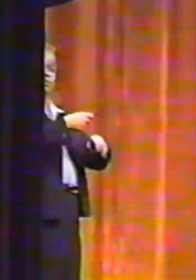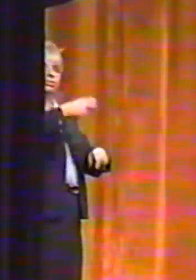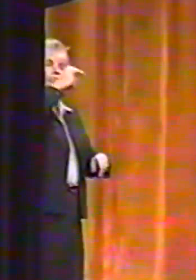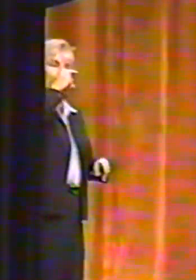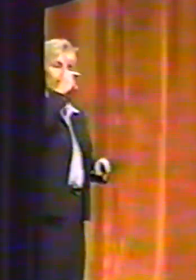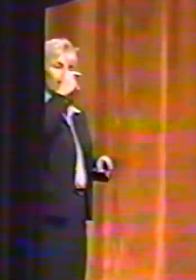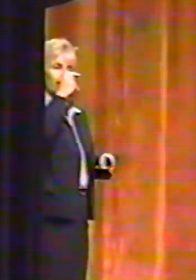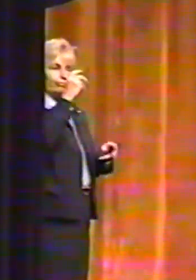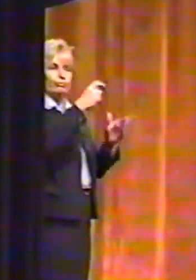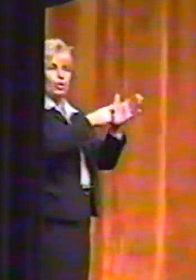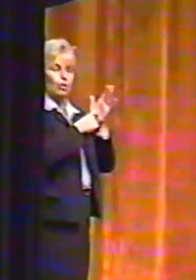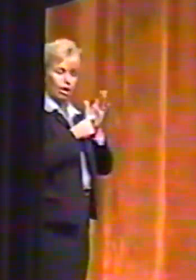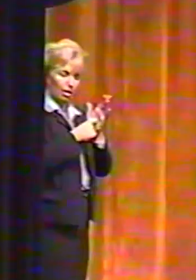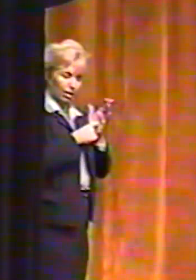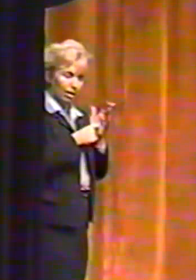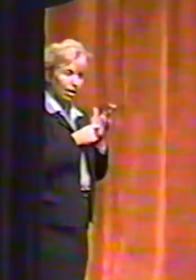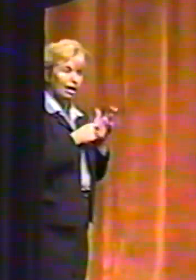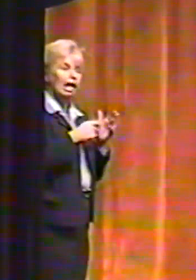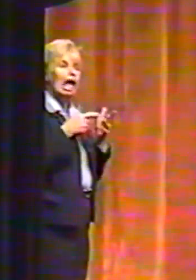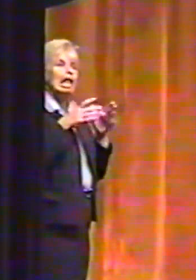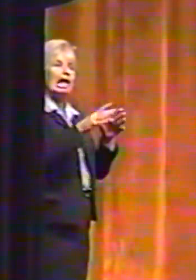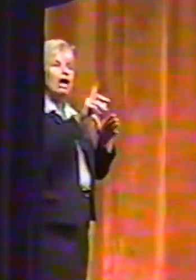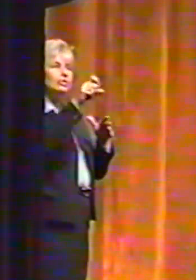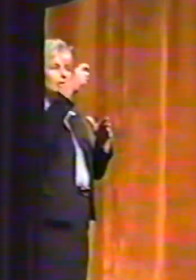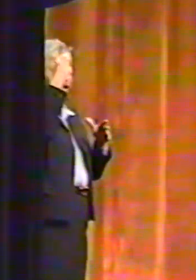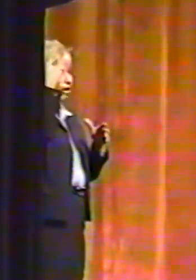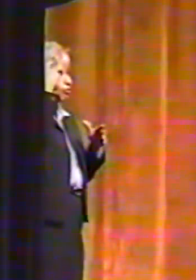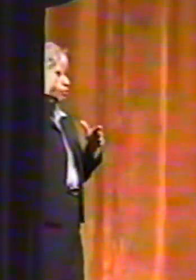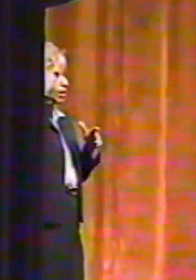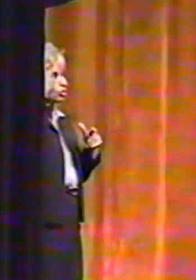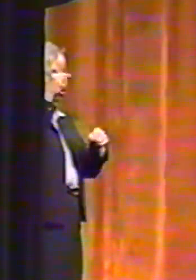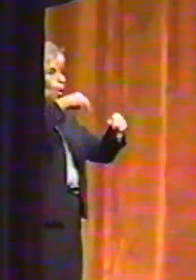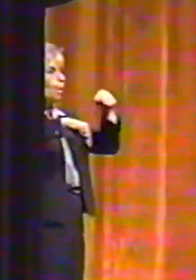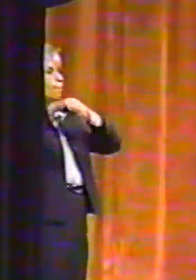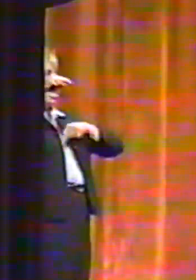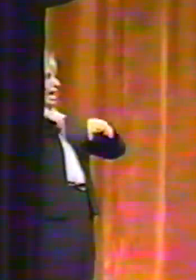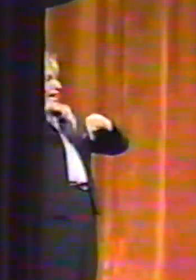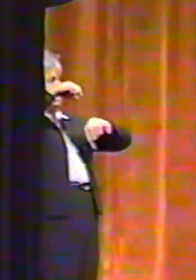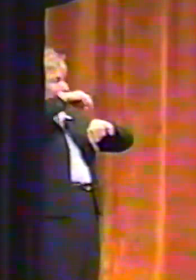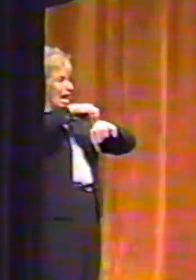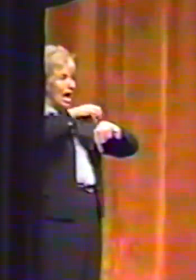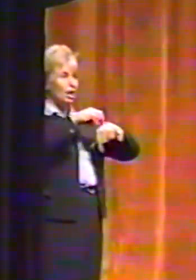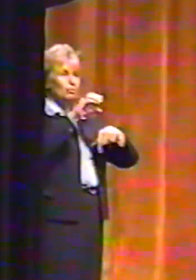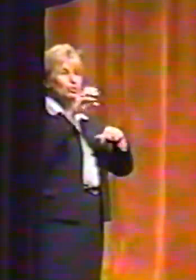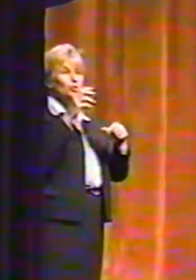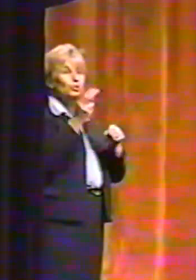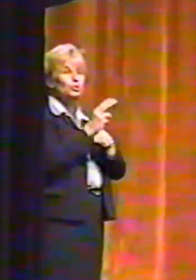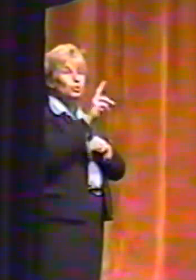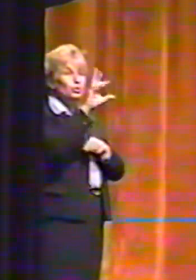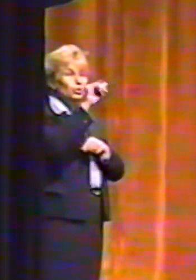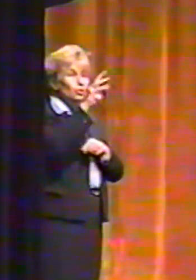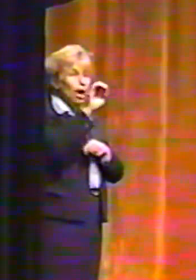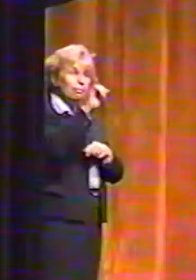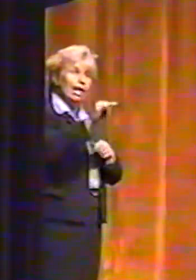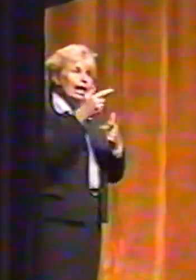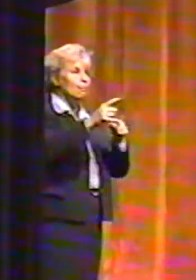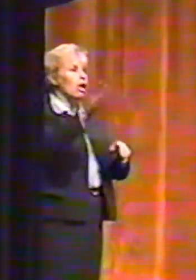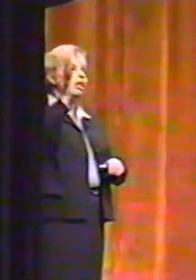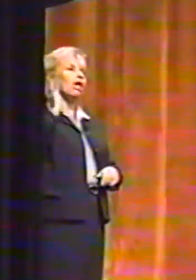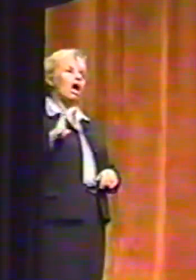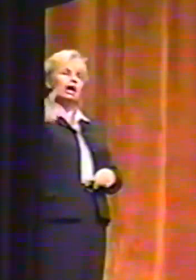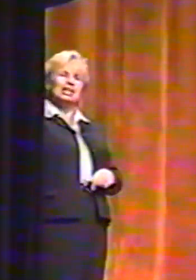is one that allows the government to reach back in time to use crimes that can be decades old or of a minor nature as grounds